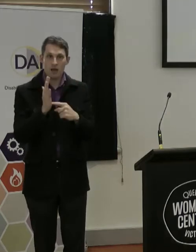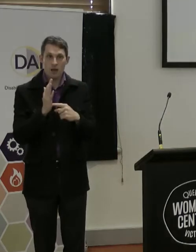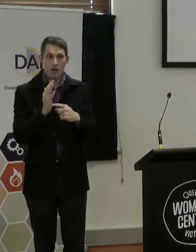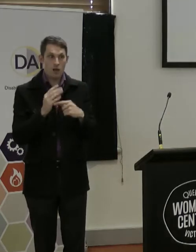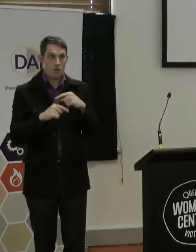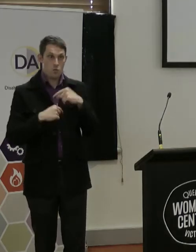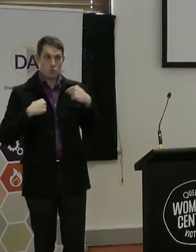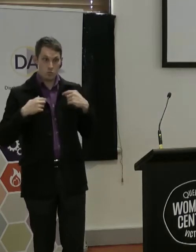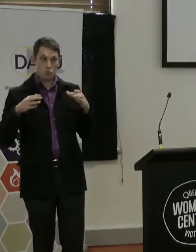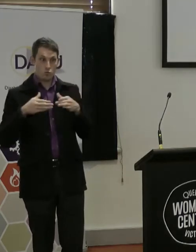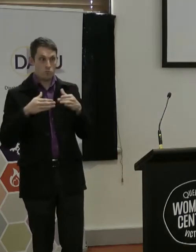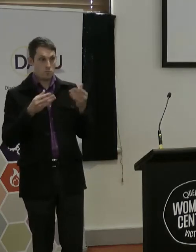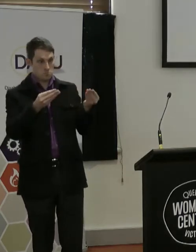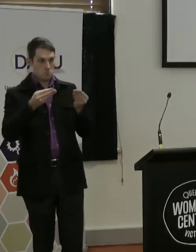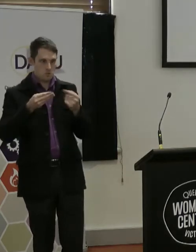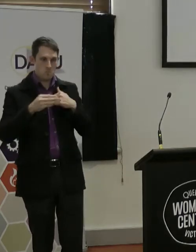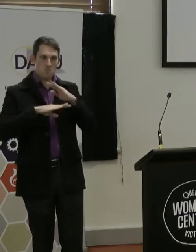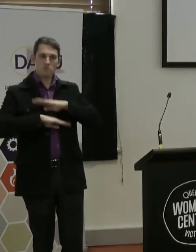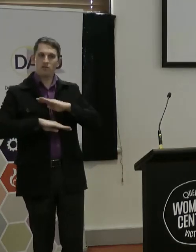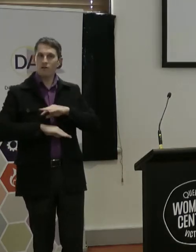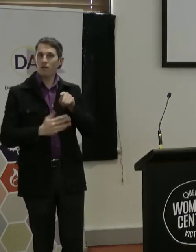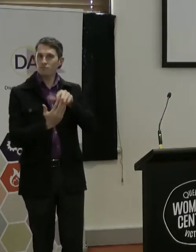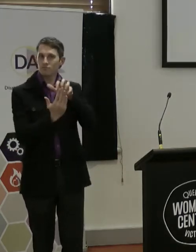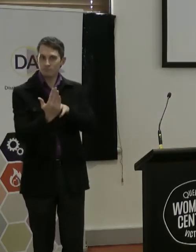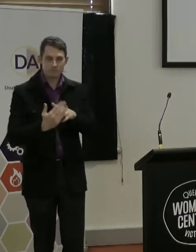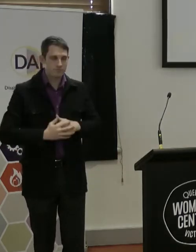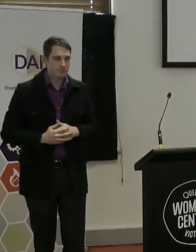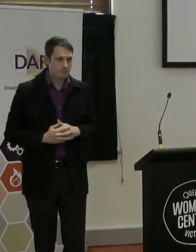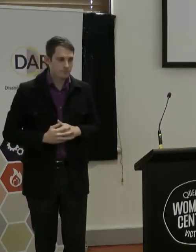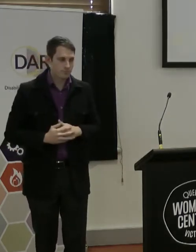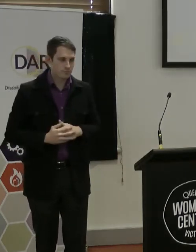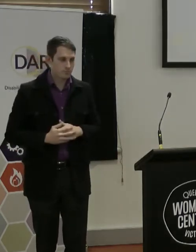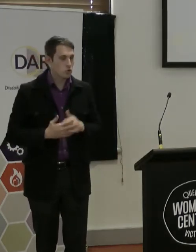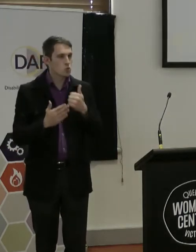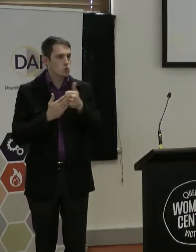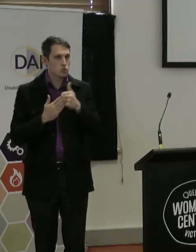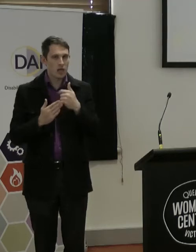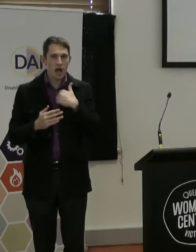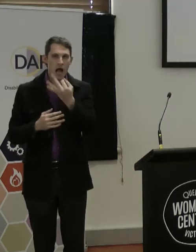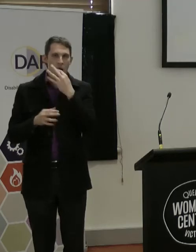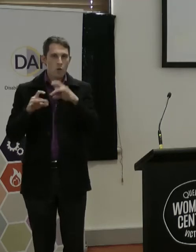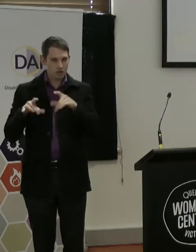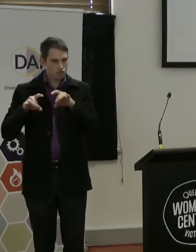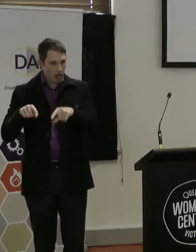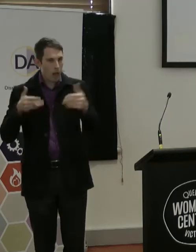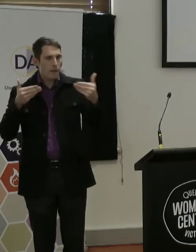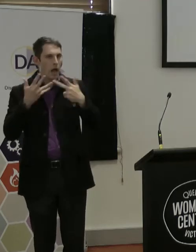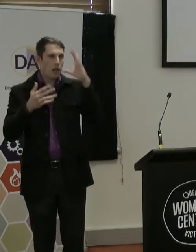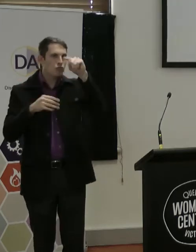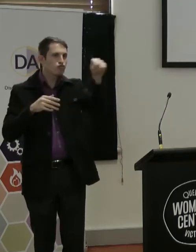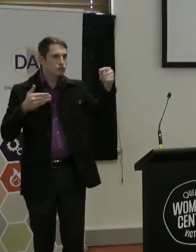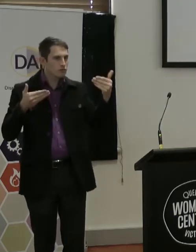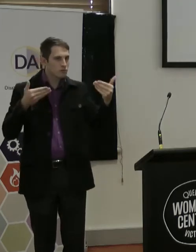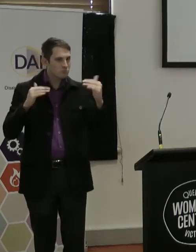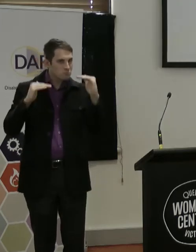result. I think, I often get this question of how are we stacking up against other countries, and just to give you a